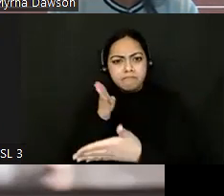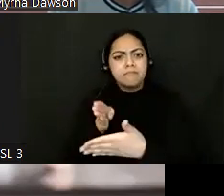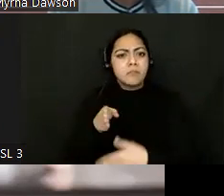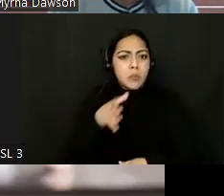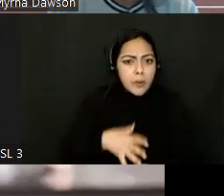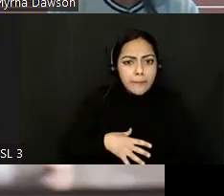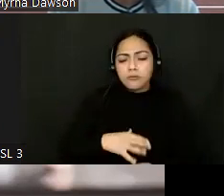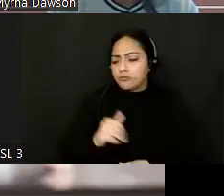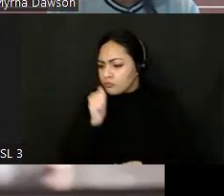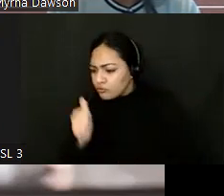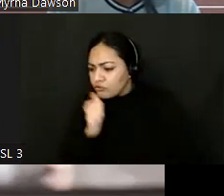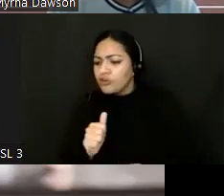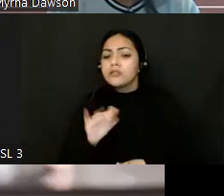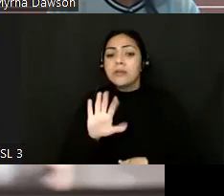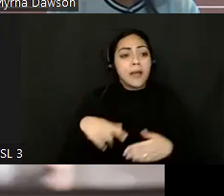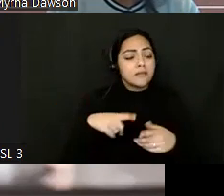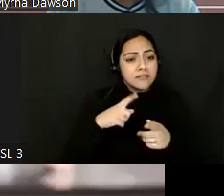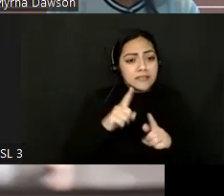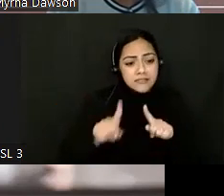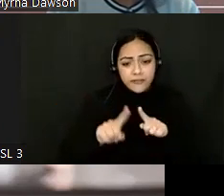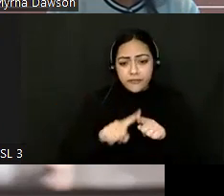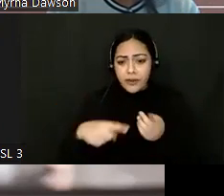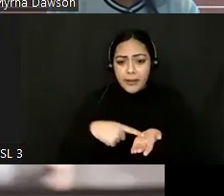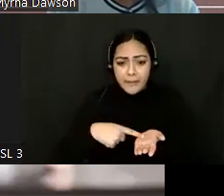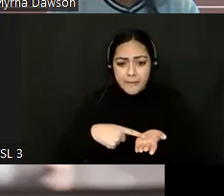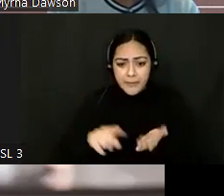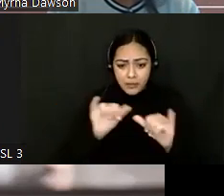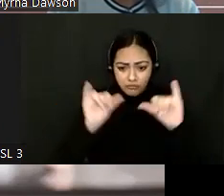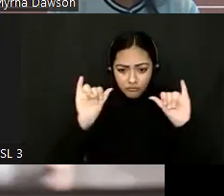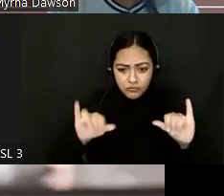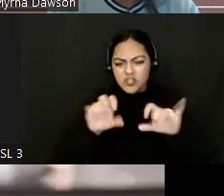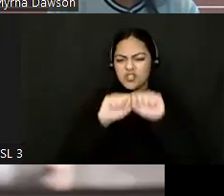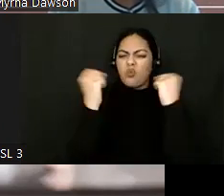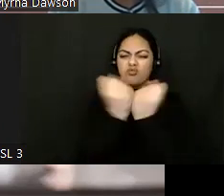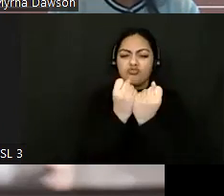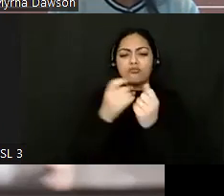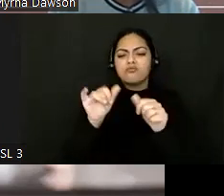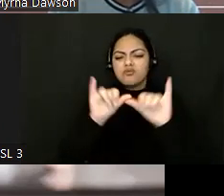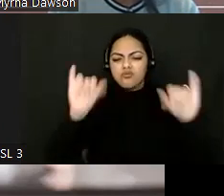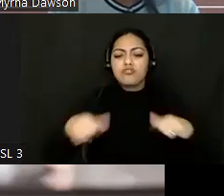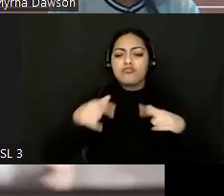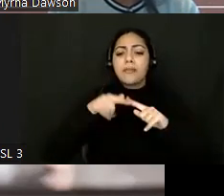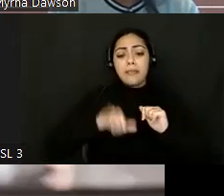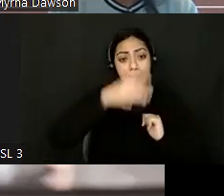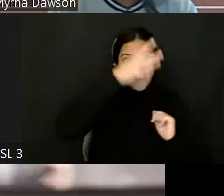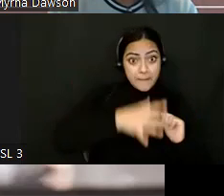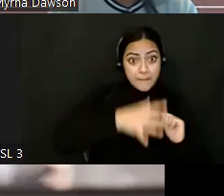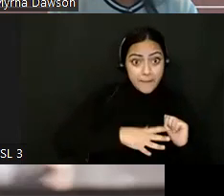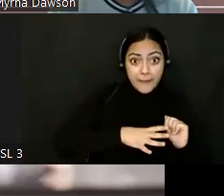women as property or objects of men and male-dominated